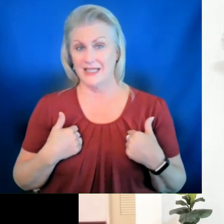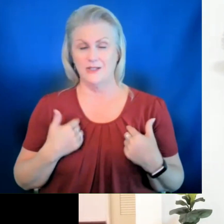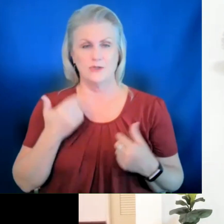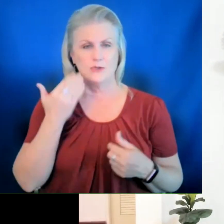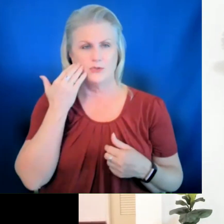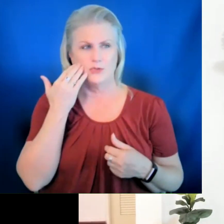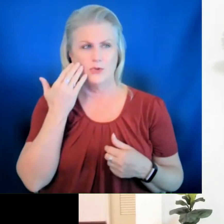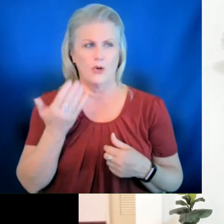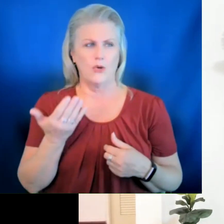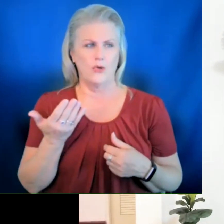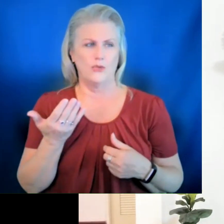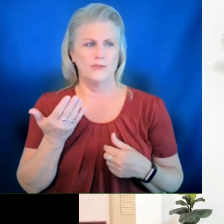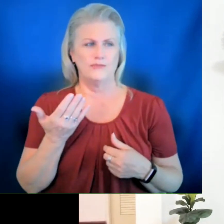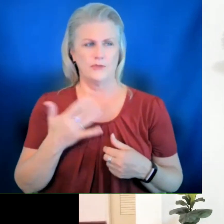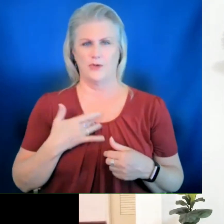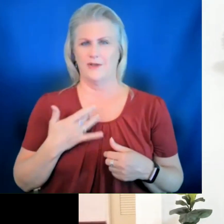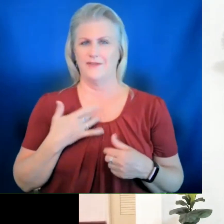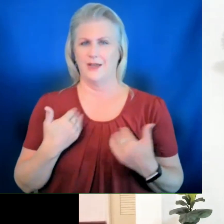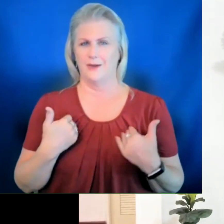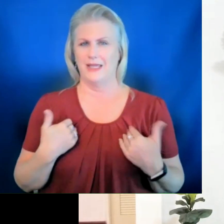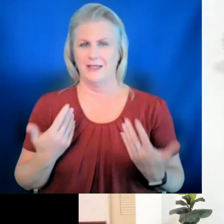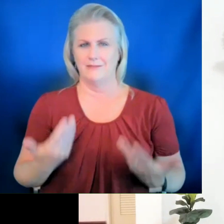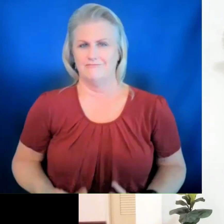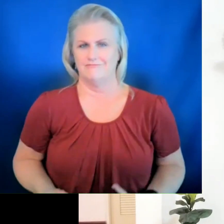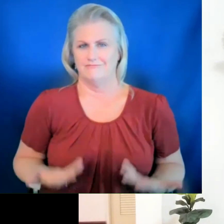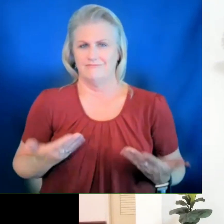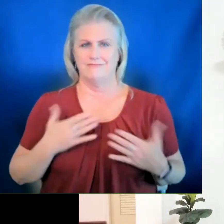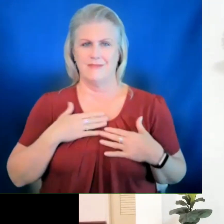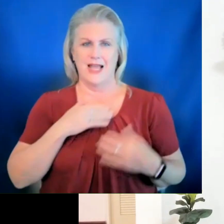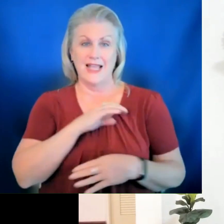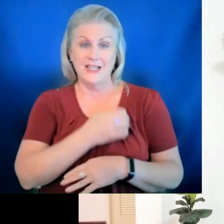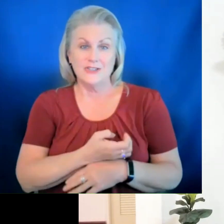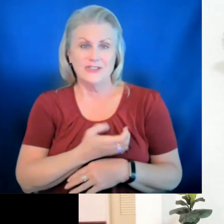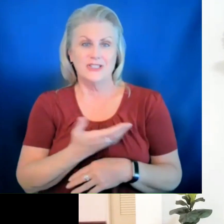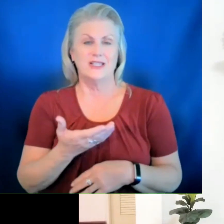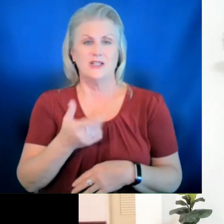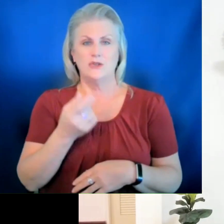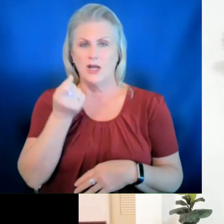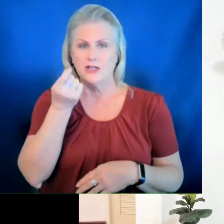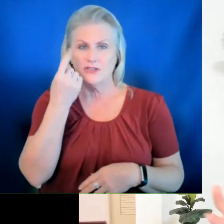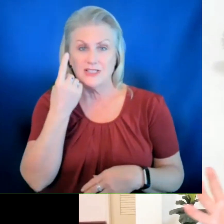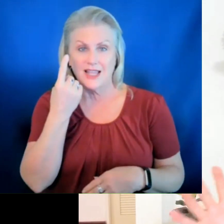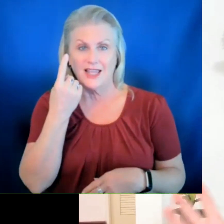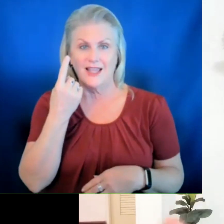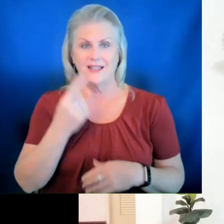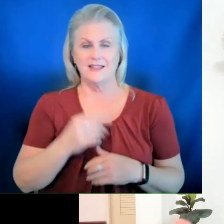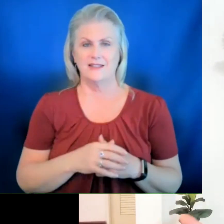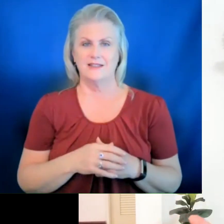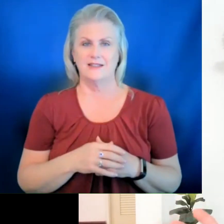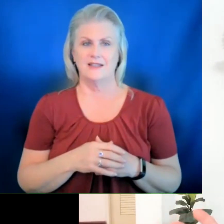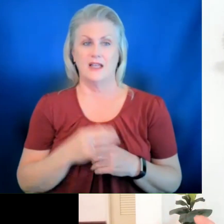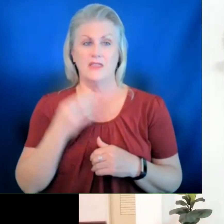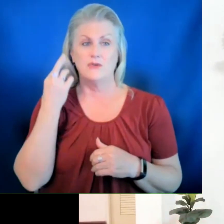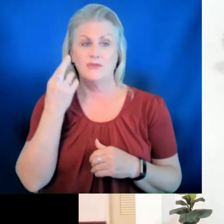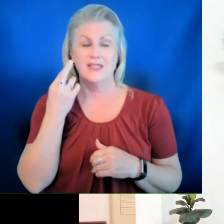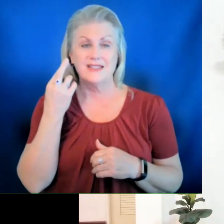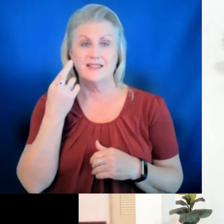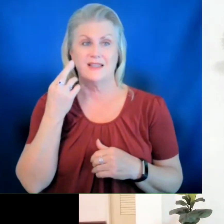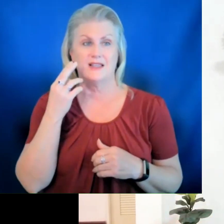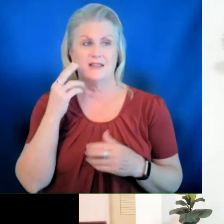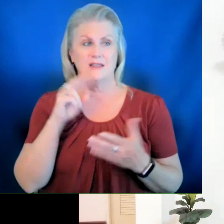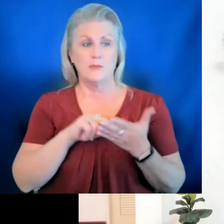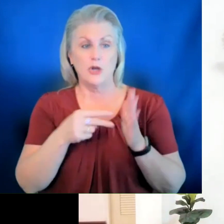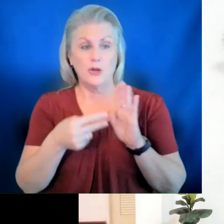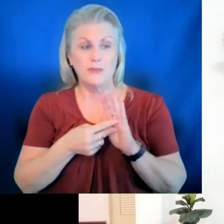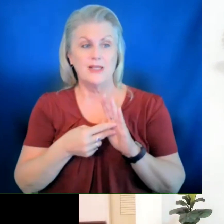me so you get to feel me, so you get to feel my energy, so you understand the